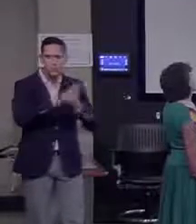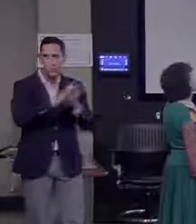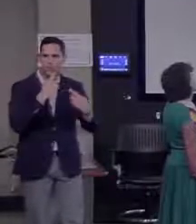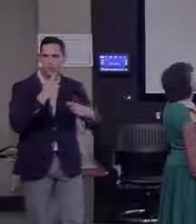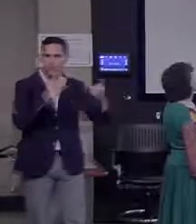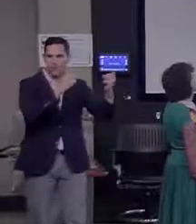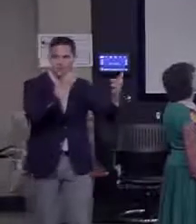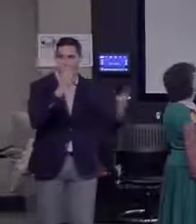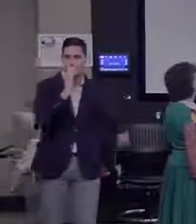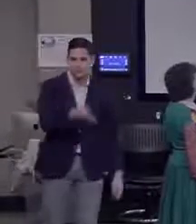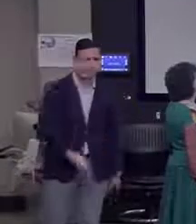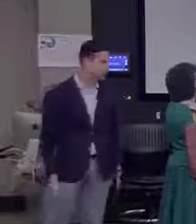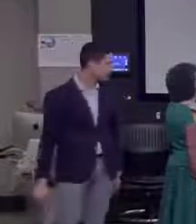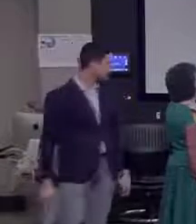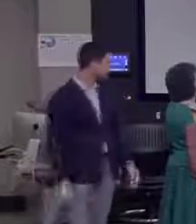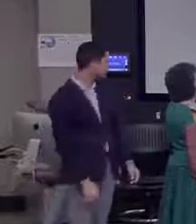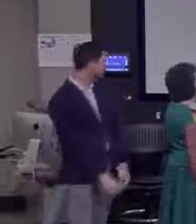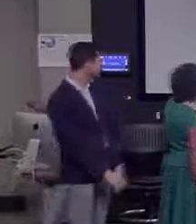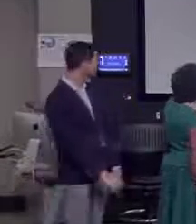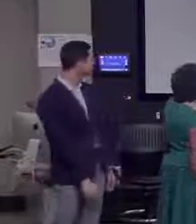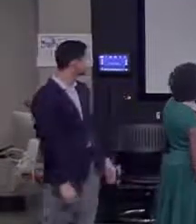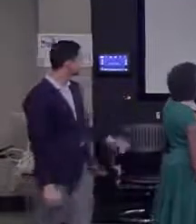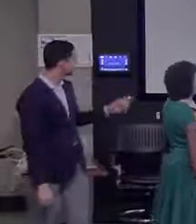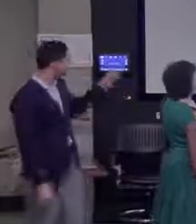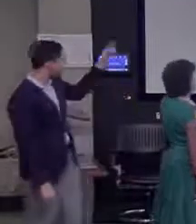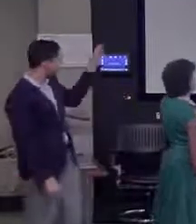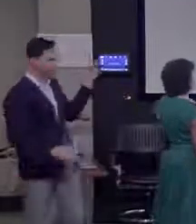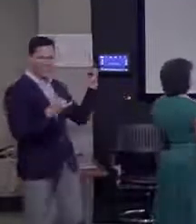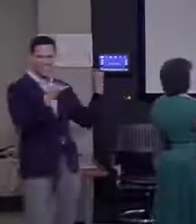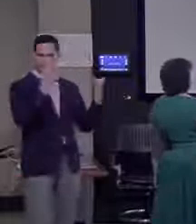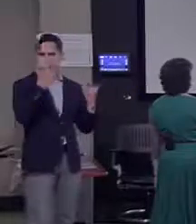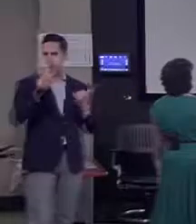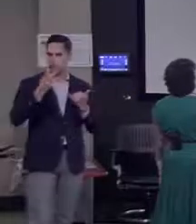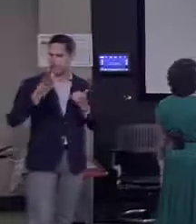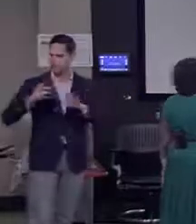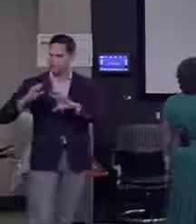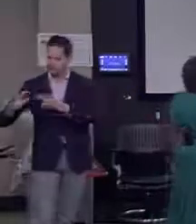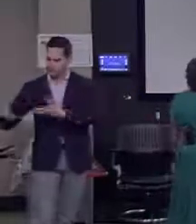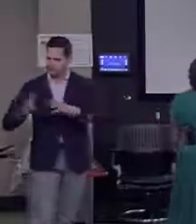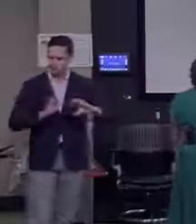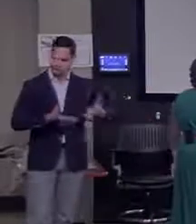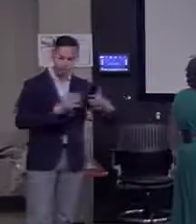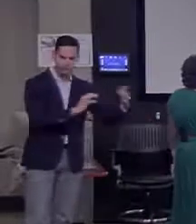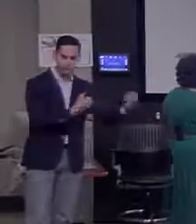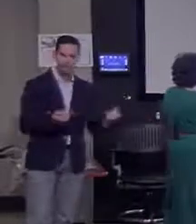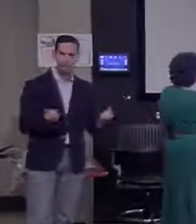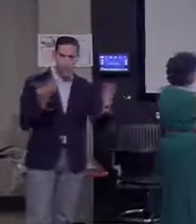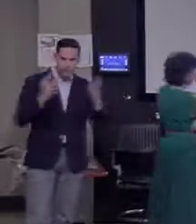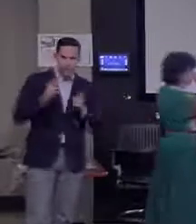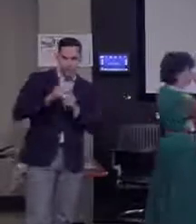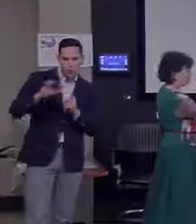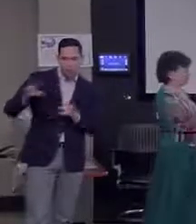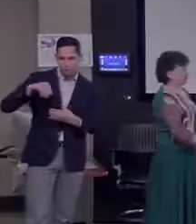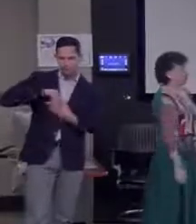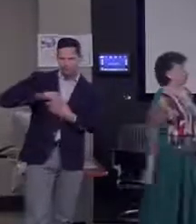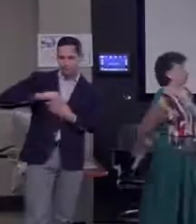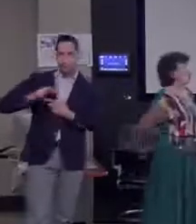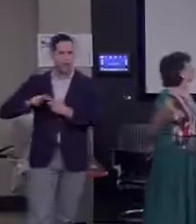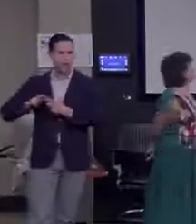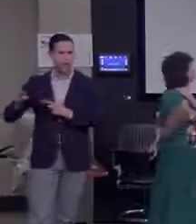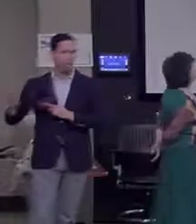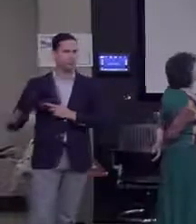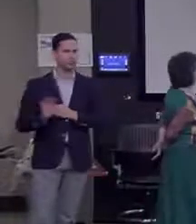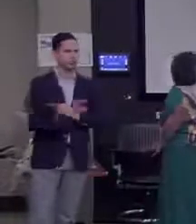what these recorded vocabulary sizes are. And this was, again, work that was done by Hart and Risley. Now, I should also